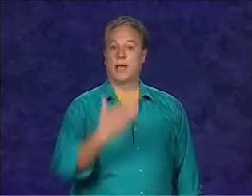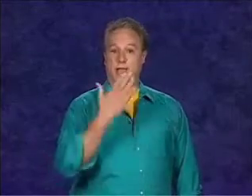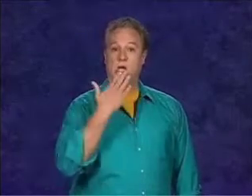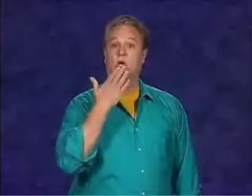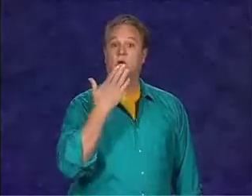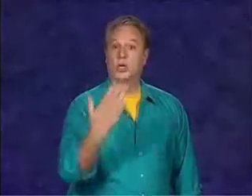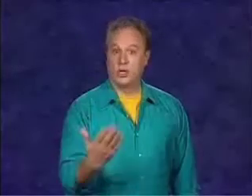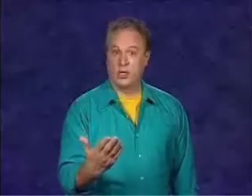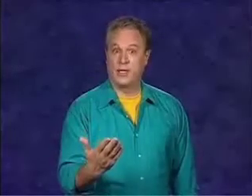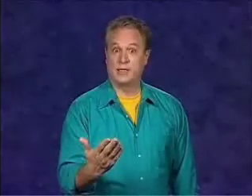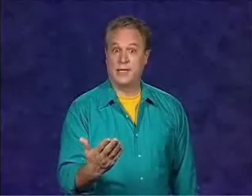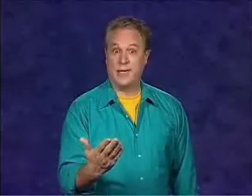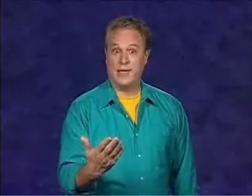as good to eat.